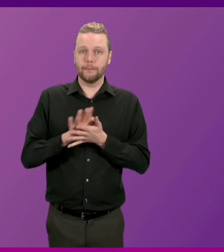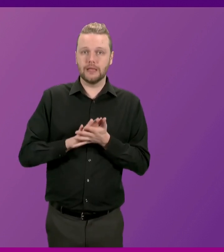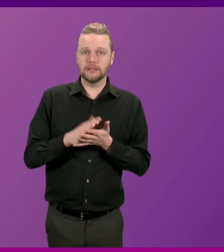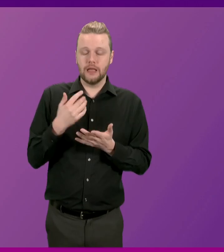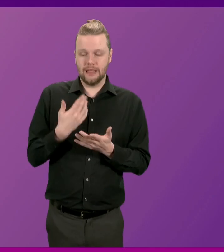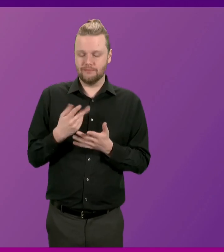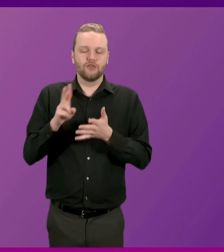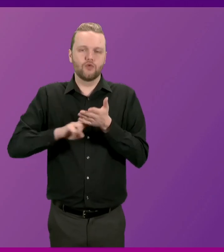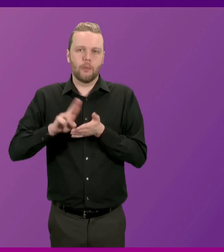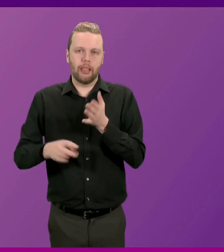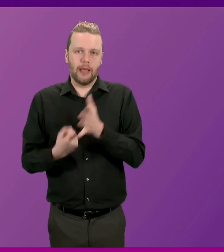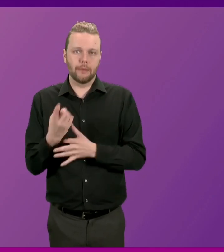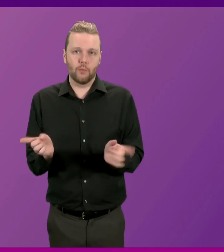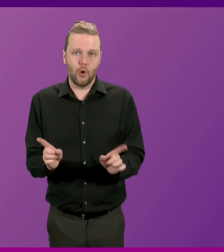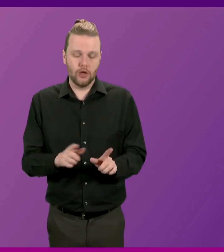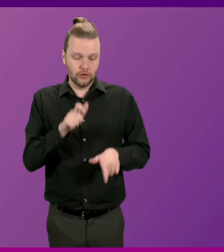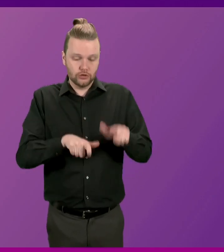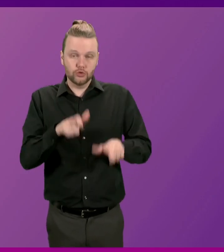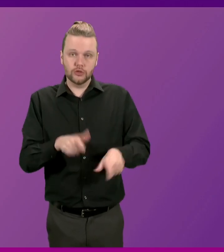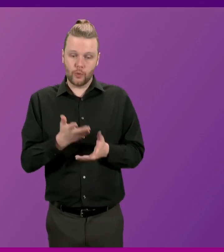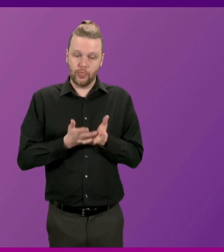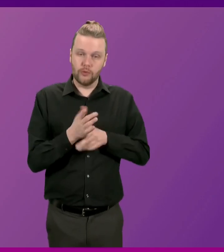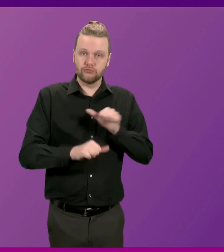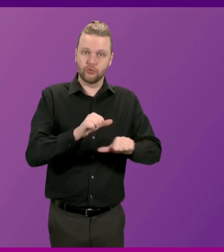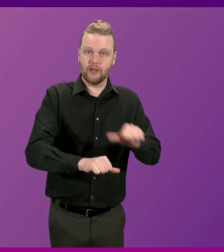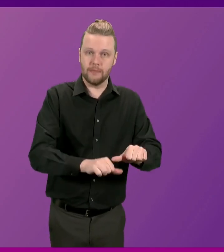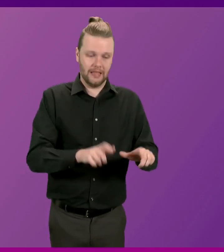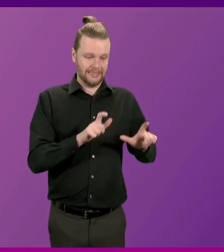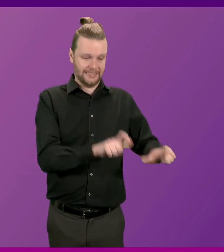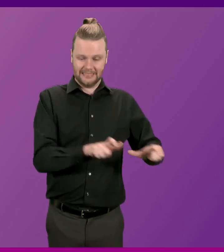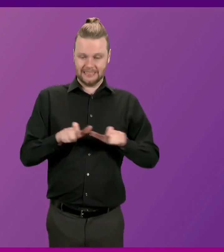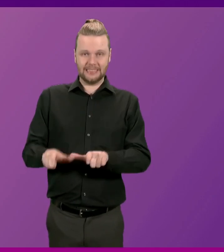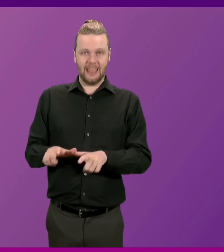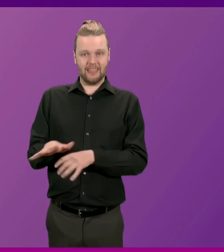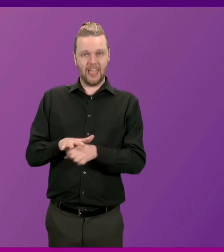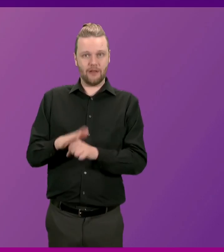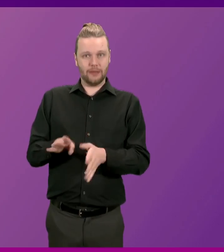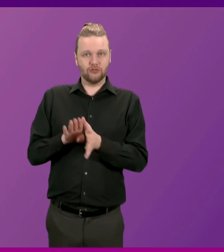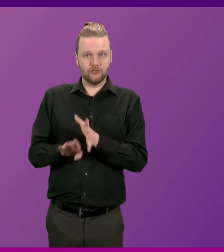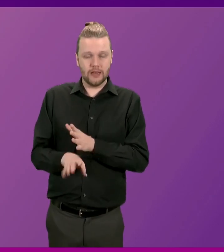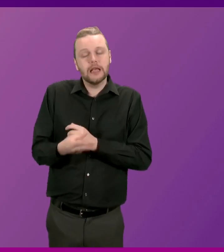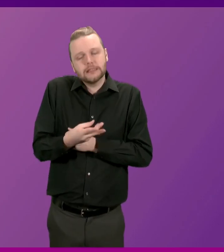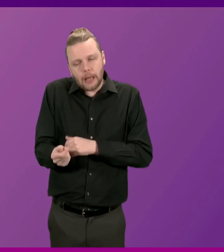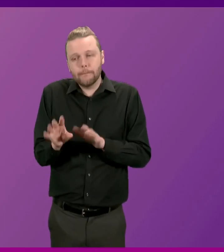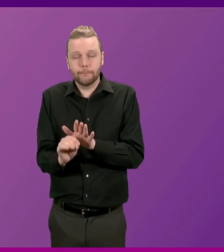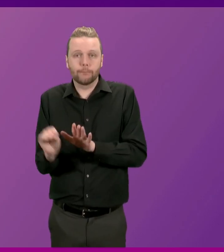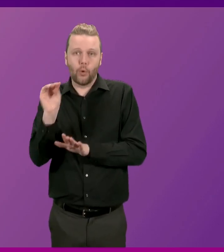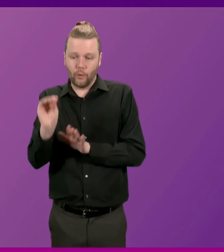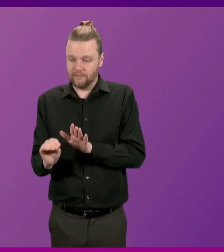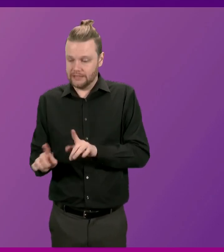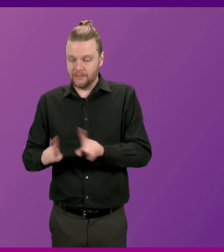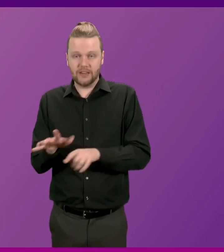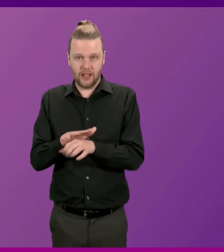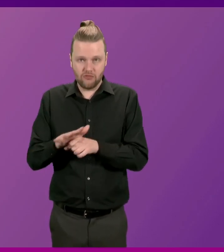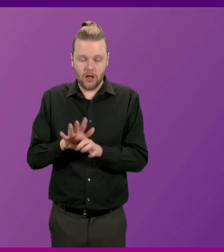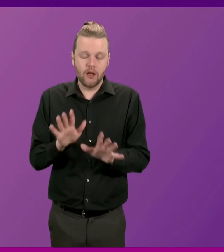what typically happens is that students will go through the programmes and then will stay in the area where they've been trained. Some do relocate, and we have suggested